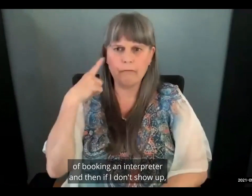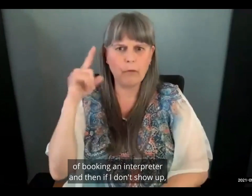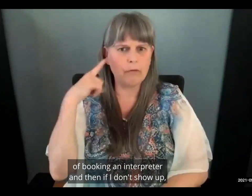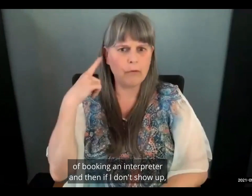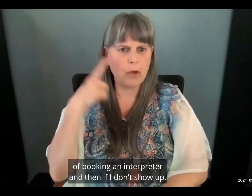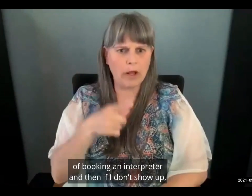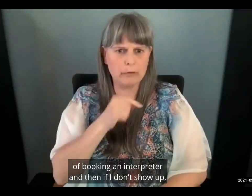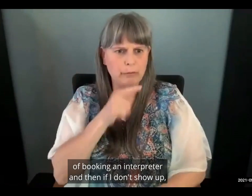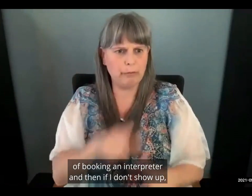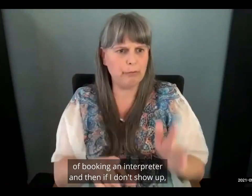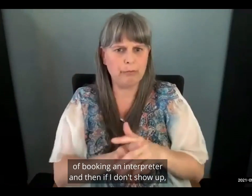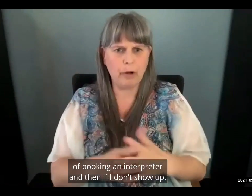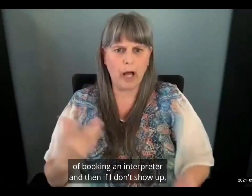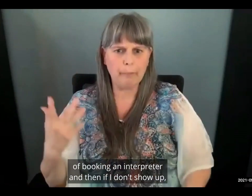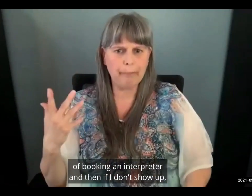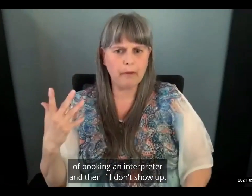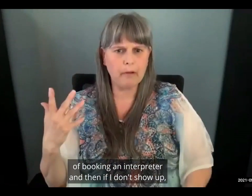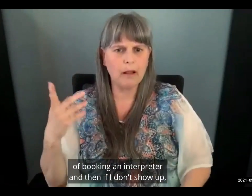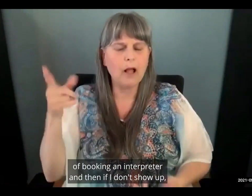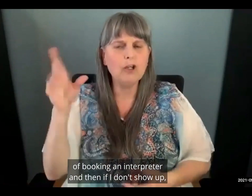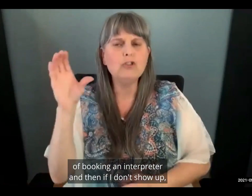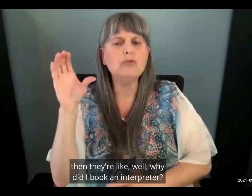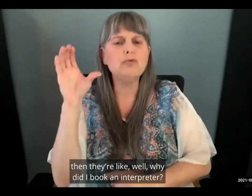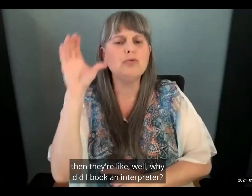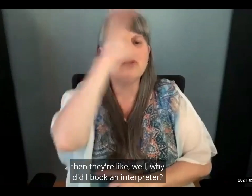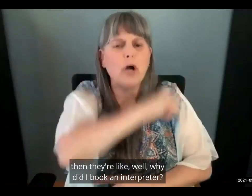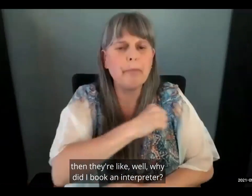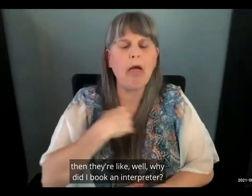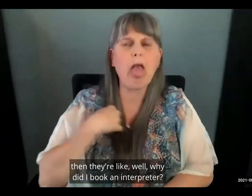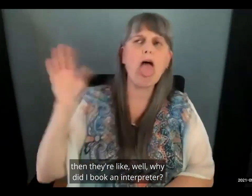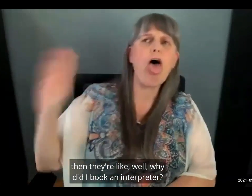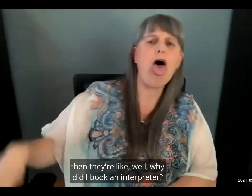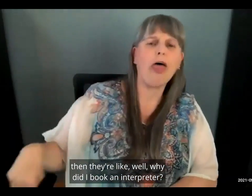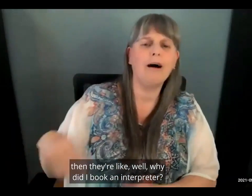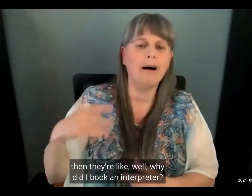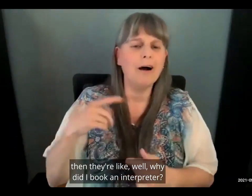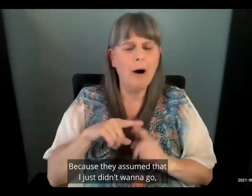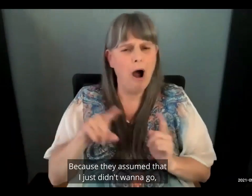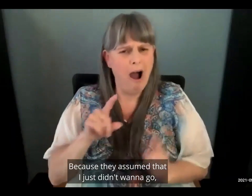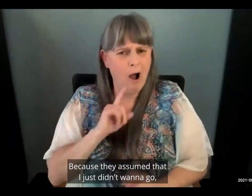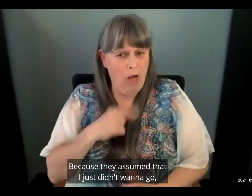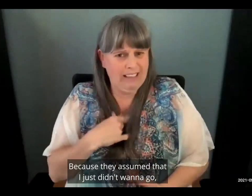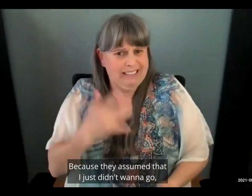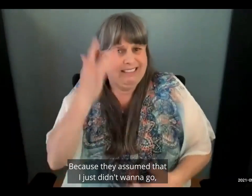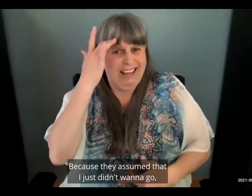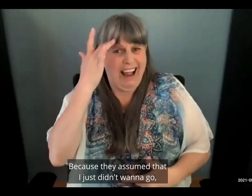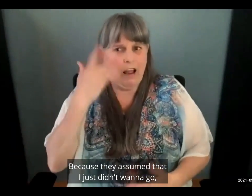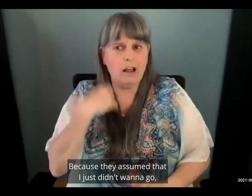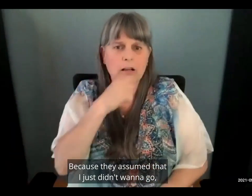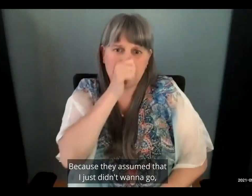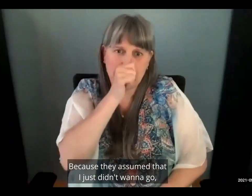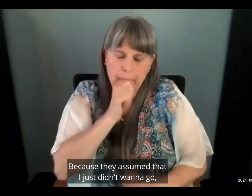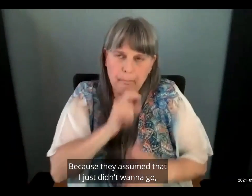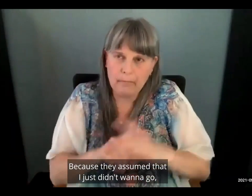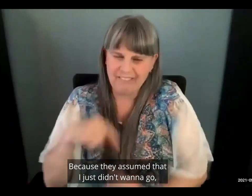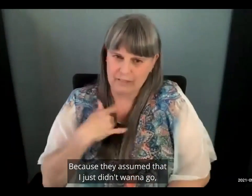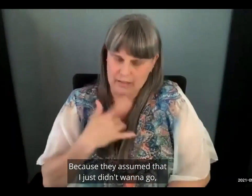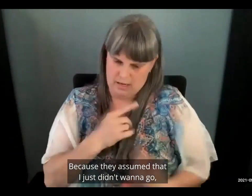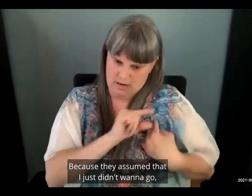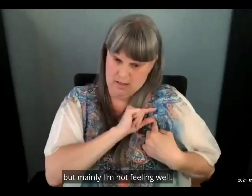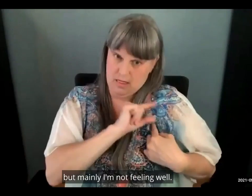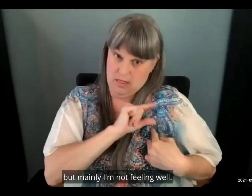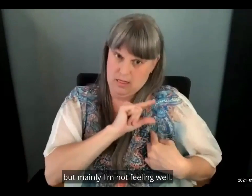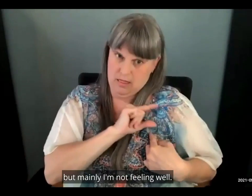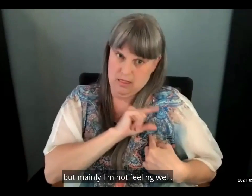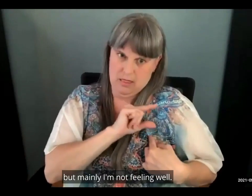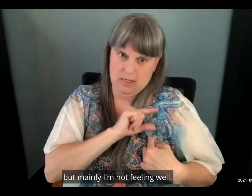interpreter. And then, you know, if I don't show up, then they're like, well, why did I book an interpreter? Because they assumed that I just didn't want to